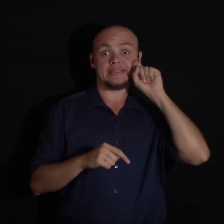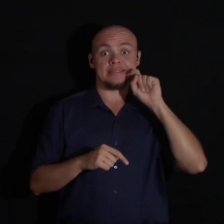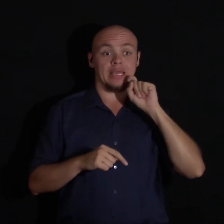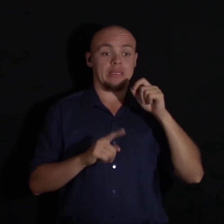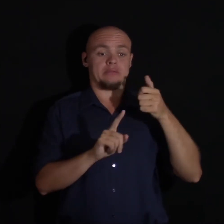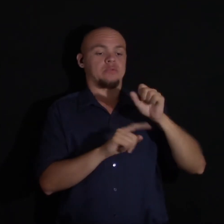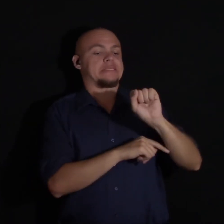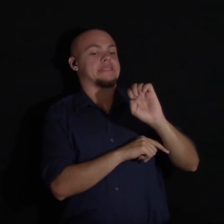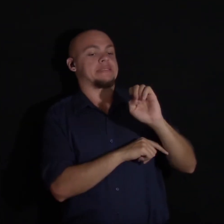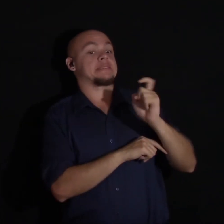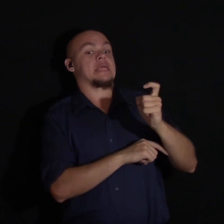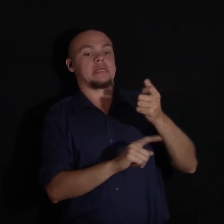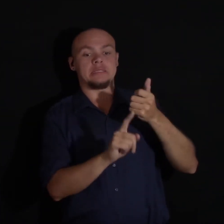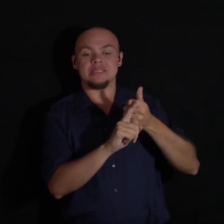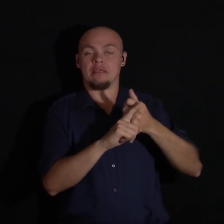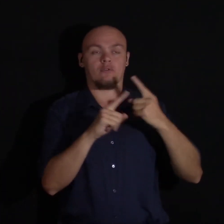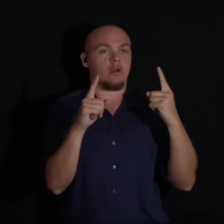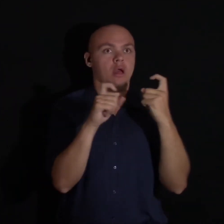fault.